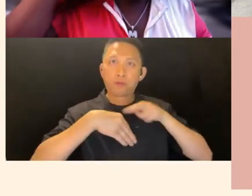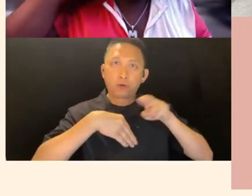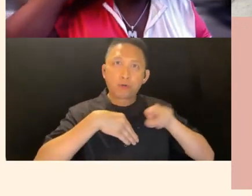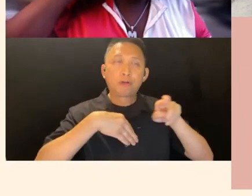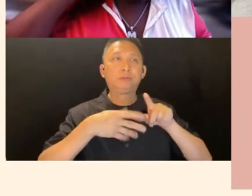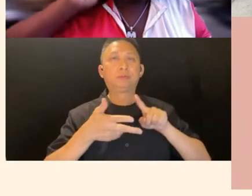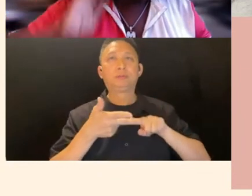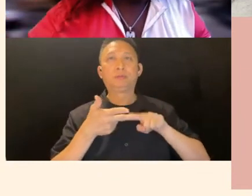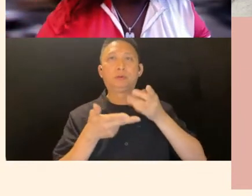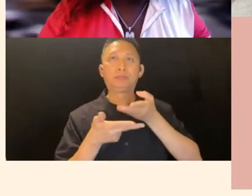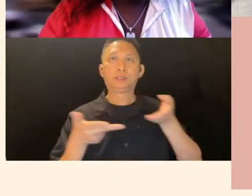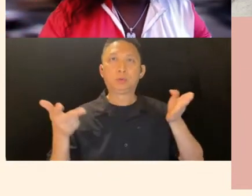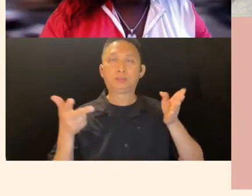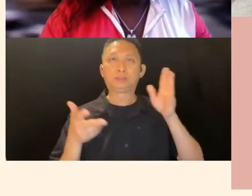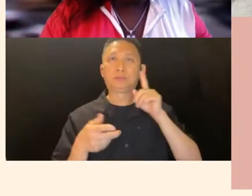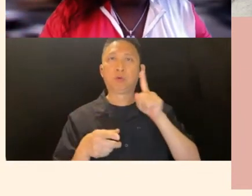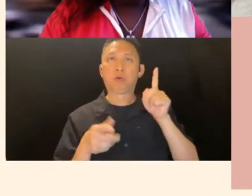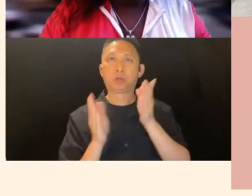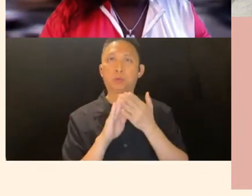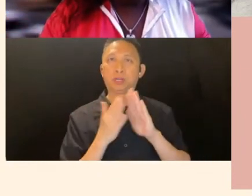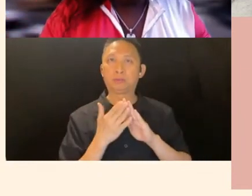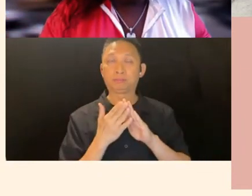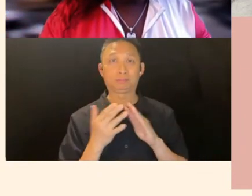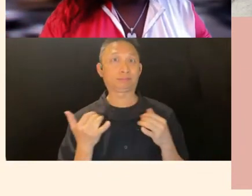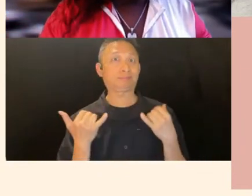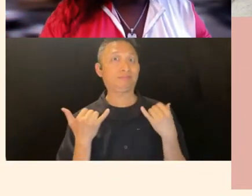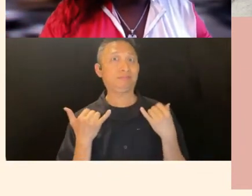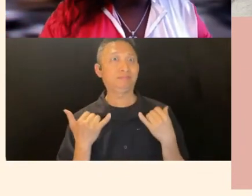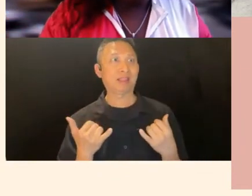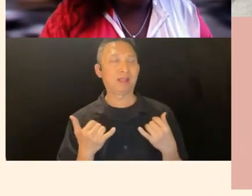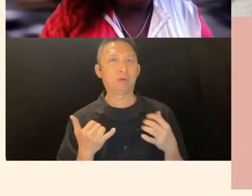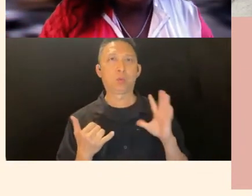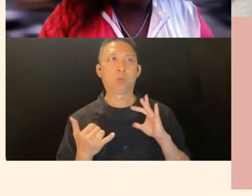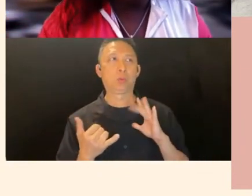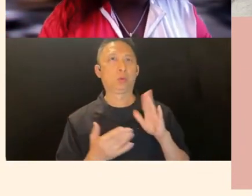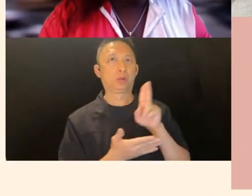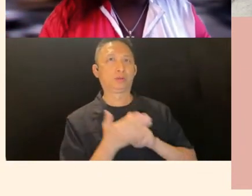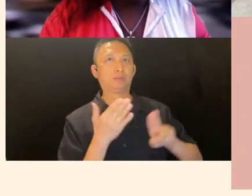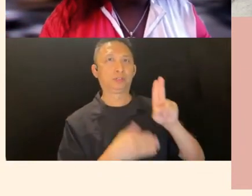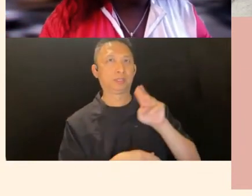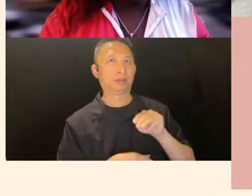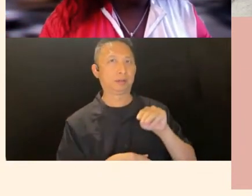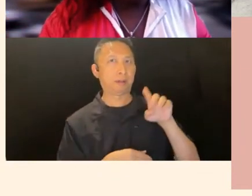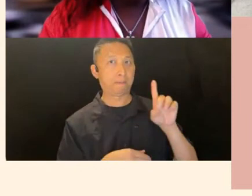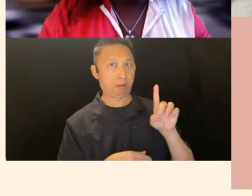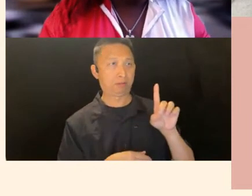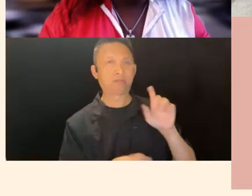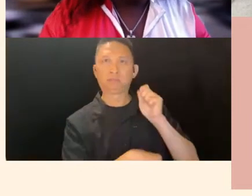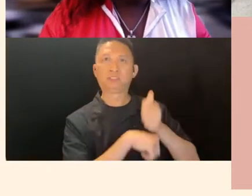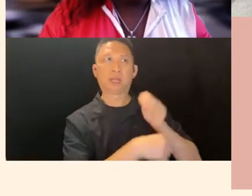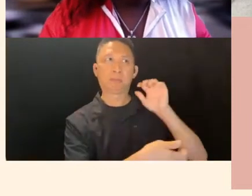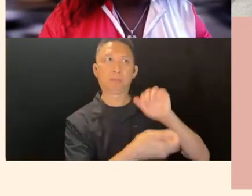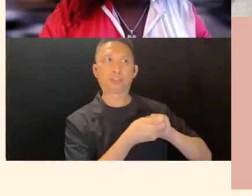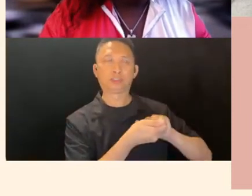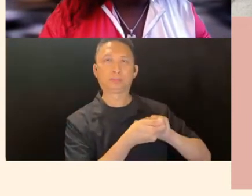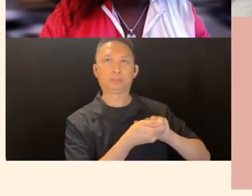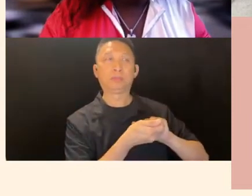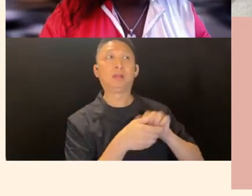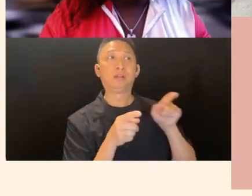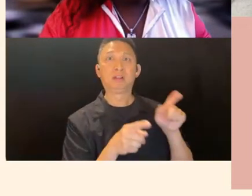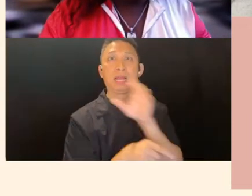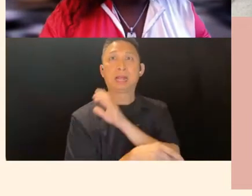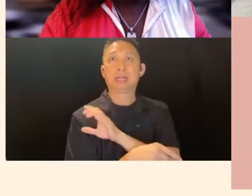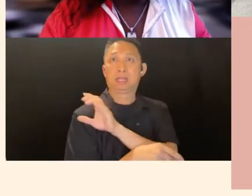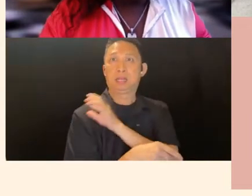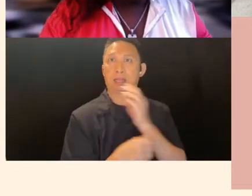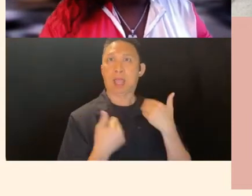community. We now have a partnership with the University of Maryland where we actually have a clinic that comes in, and not only do they